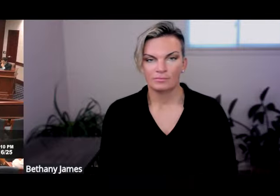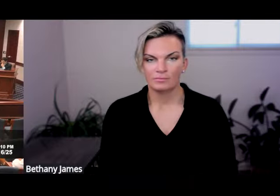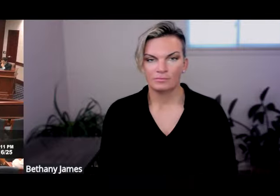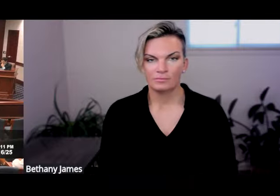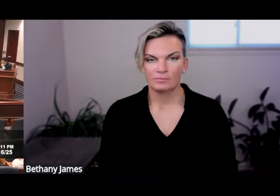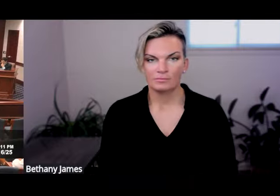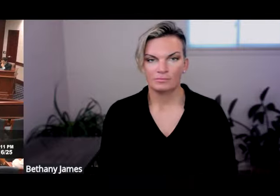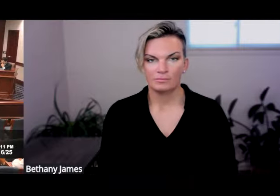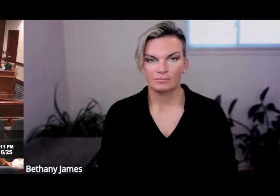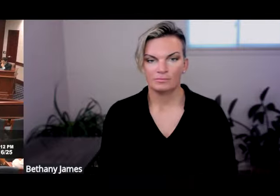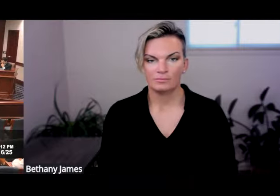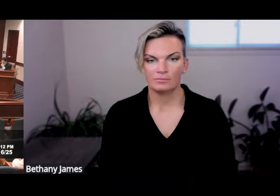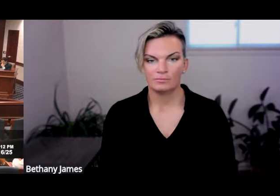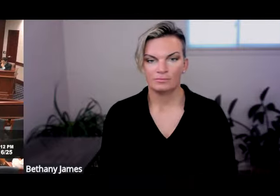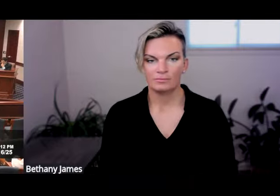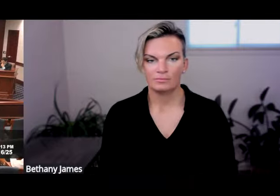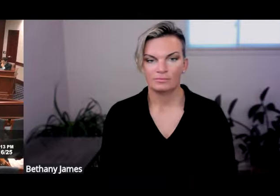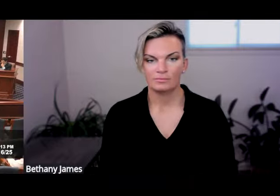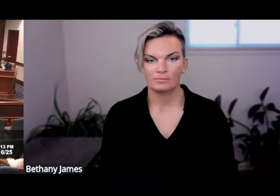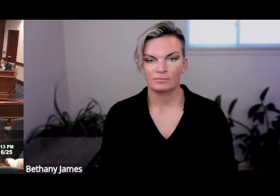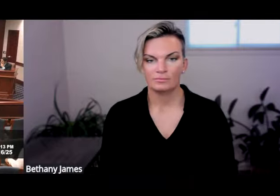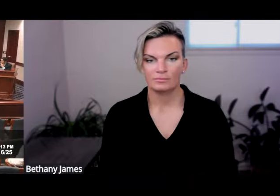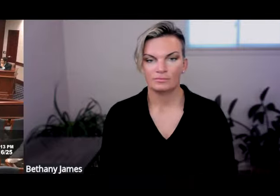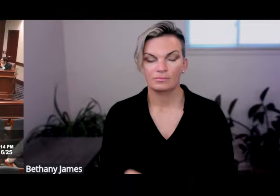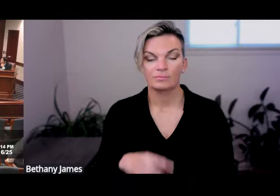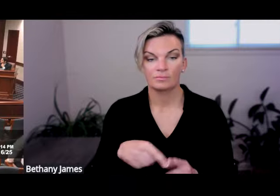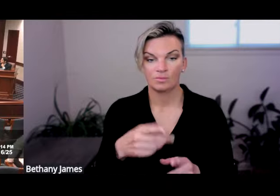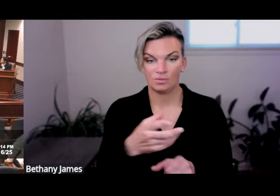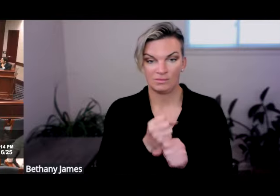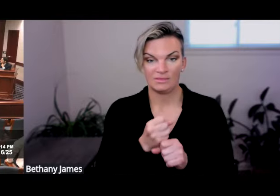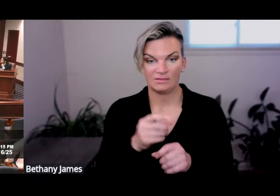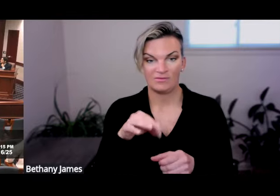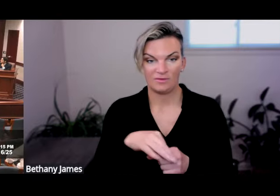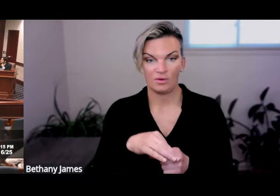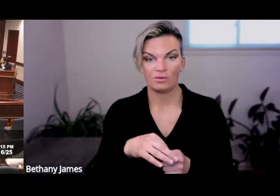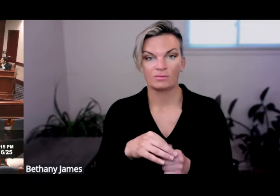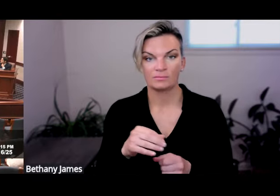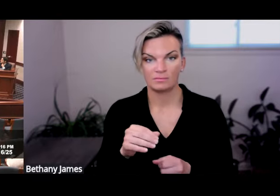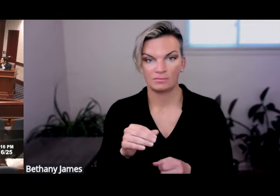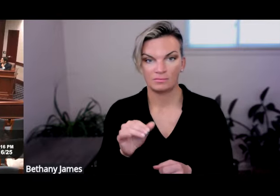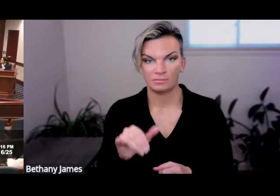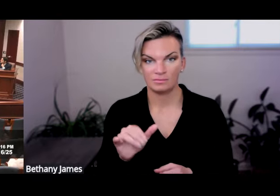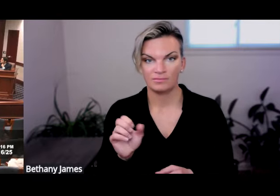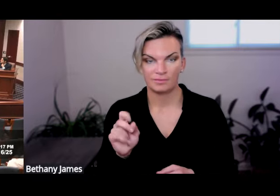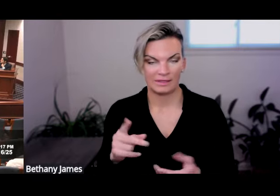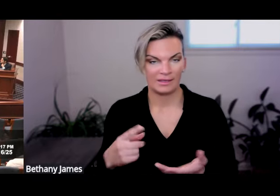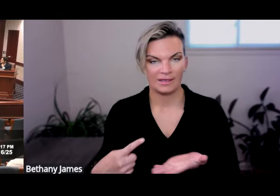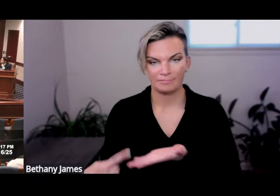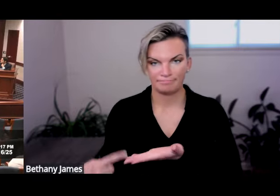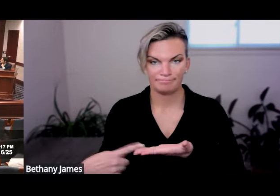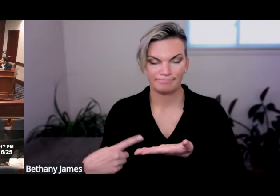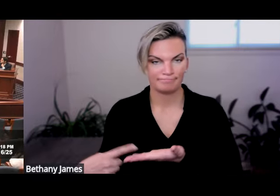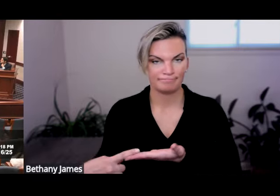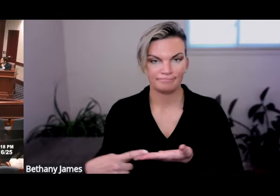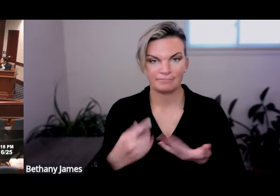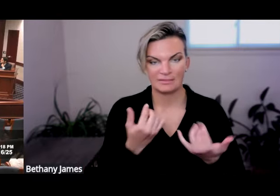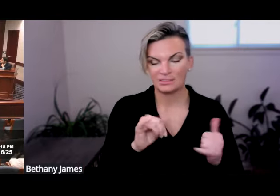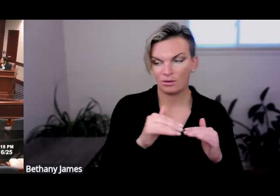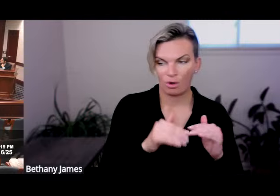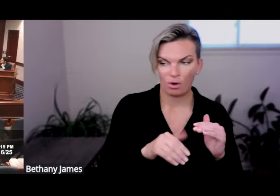need to have, yeah. Yeah. Okay, well, that's, We took one out, we added one in, so you should still be at 100 words. Yeah, that